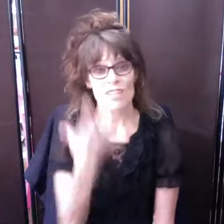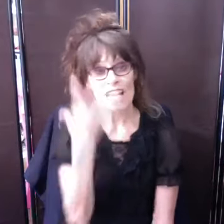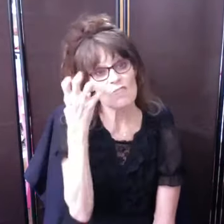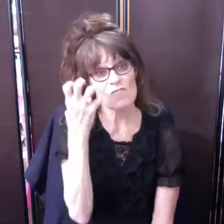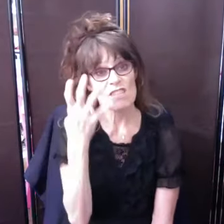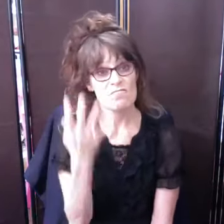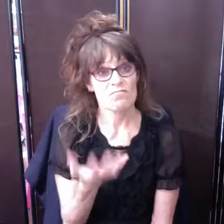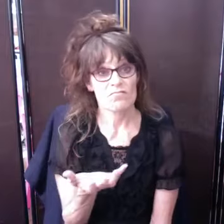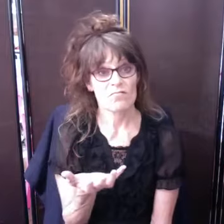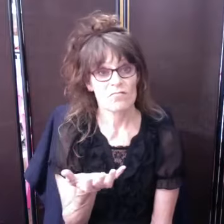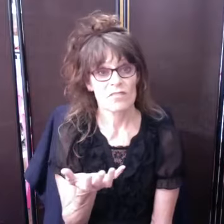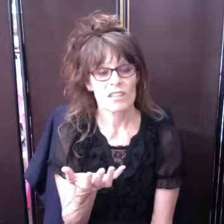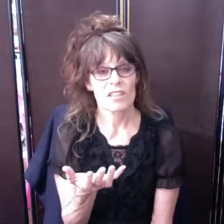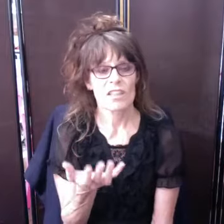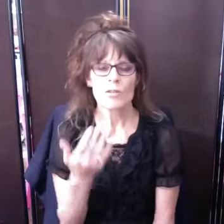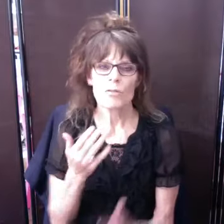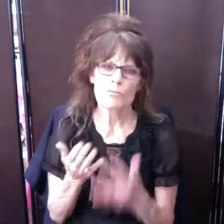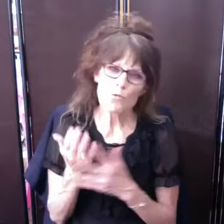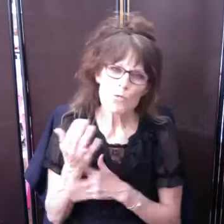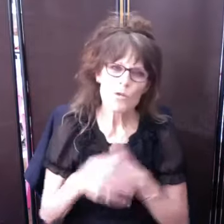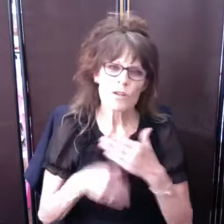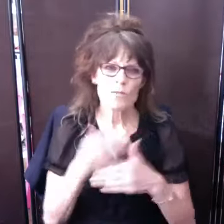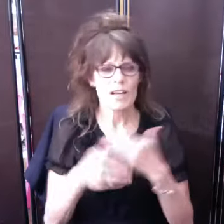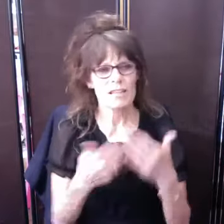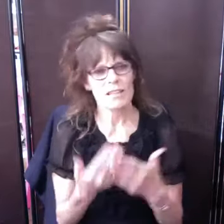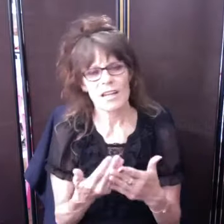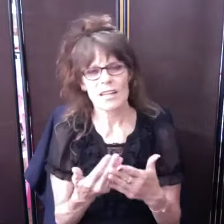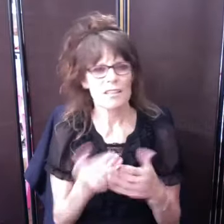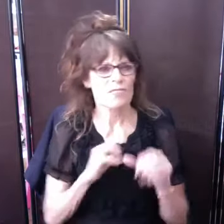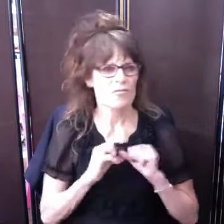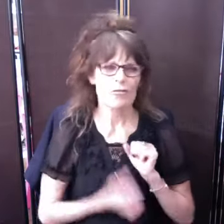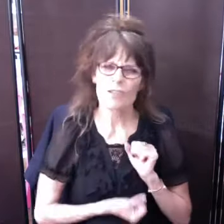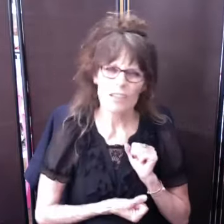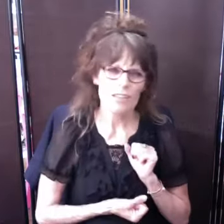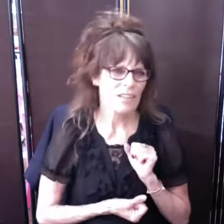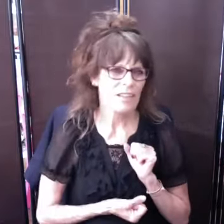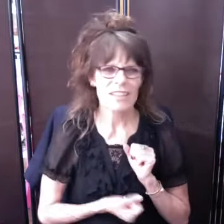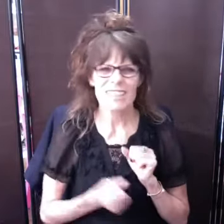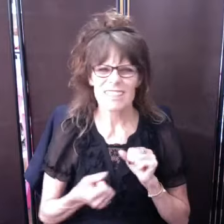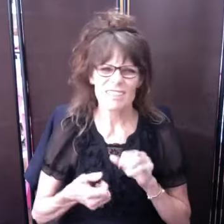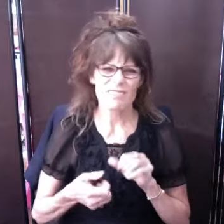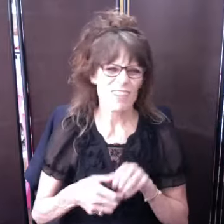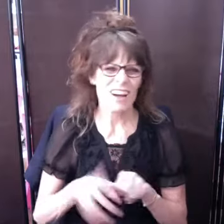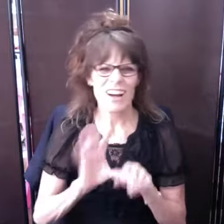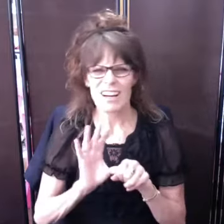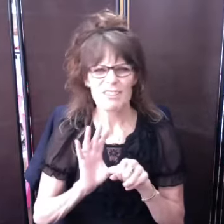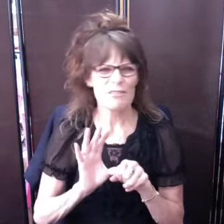So we went through the process that's a normal process, and certainly that's awkward at best with that type of a situation.